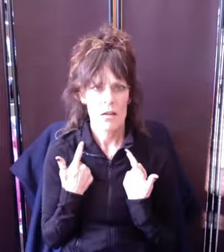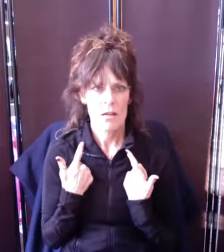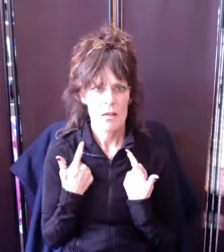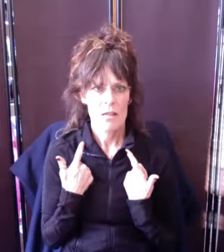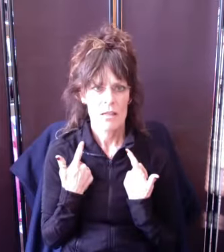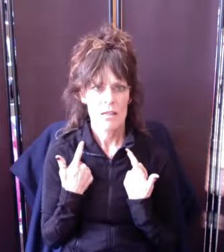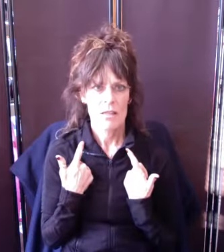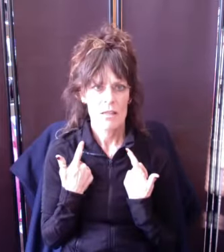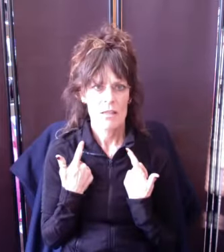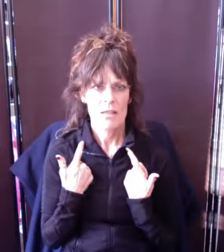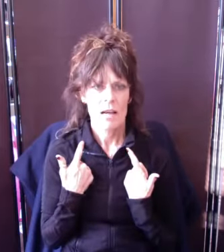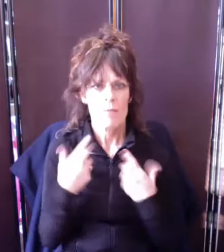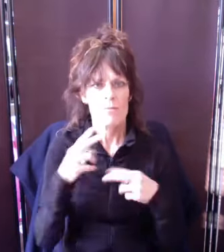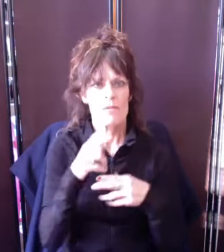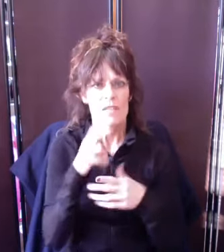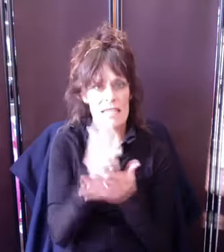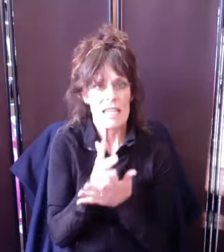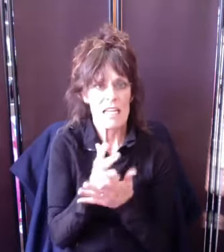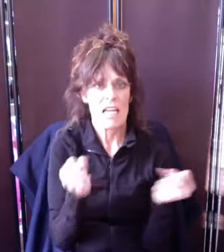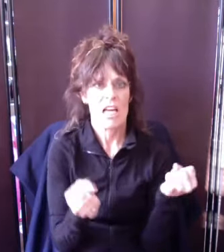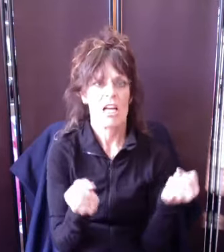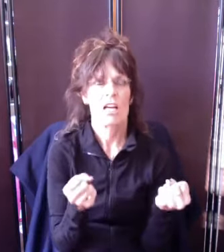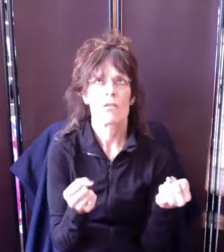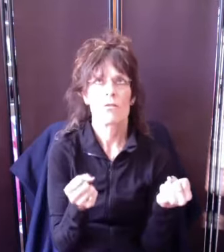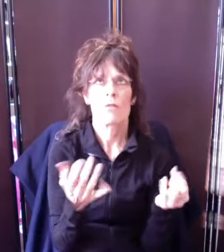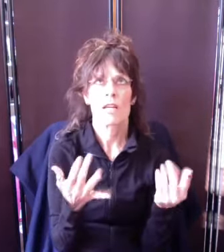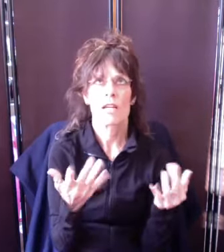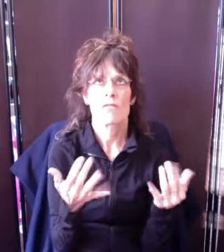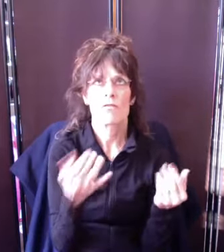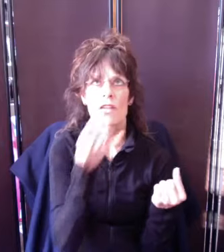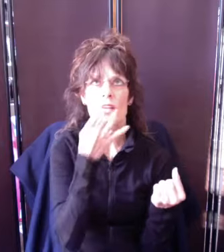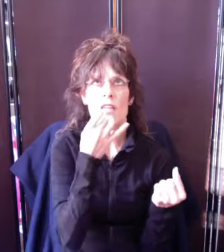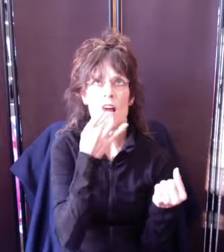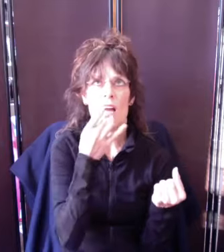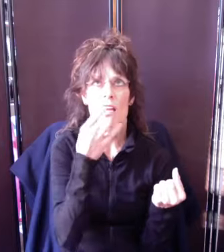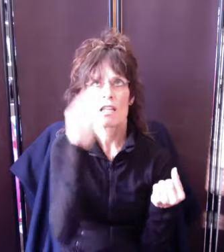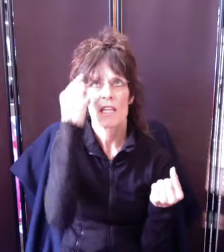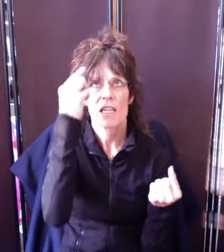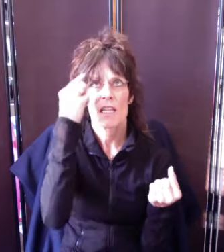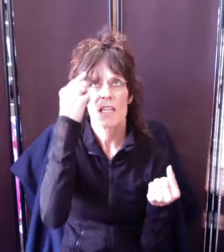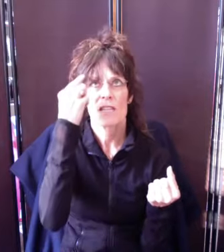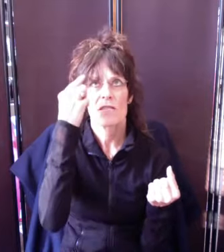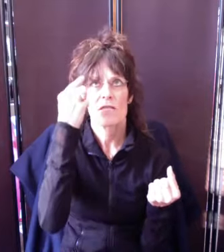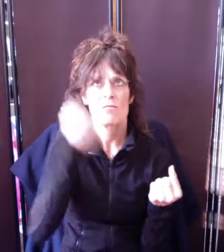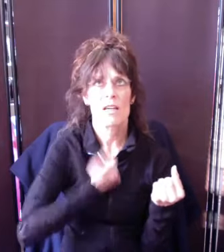I'd be sitting there staring at the red light, trying to collect all of my strength so I could just gun the